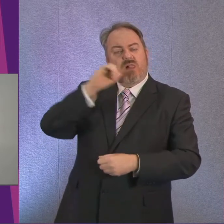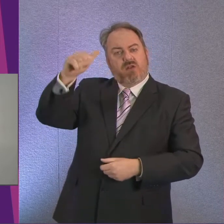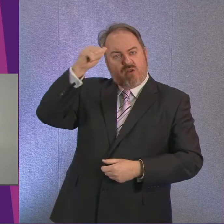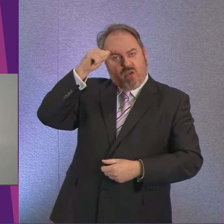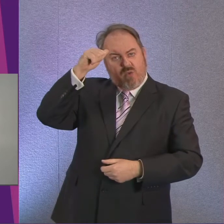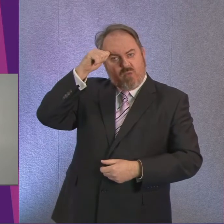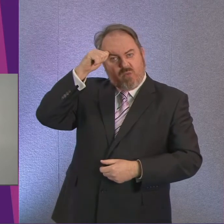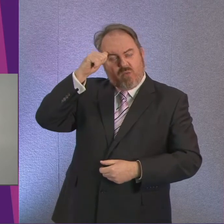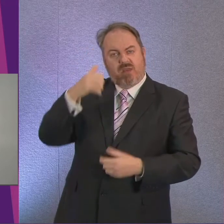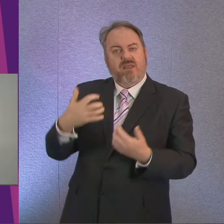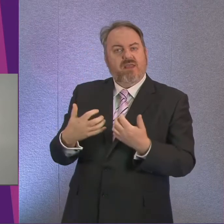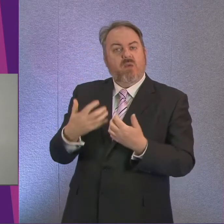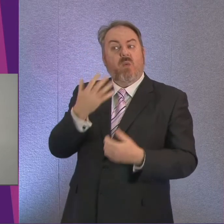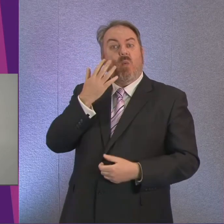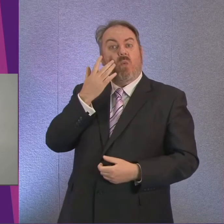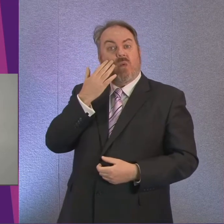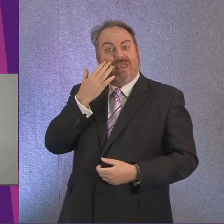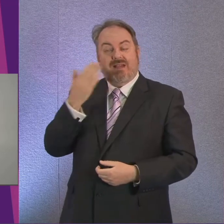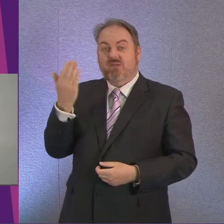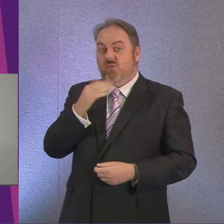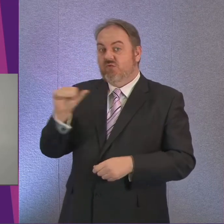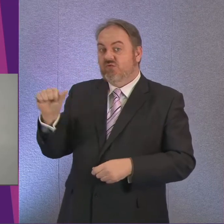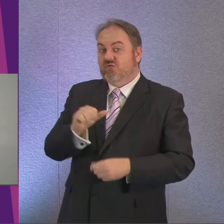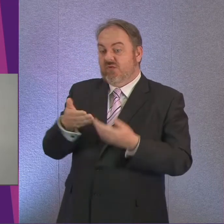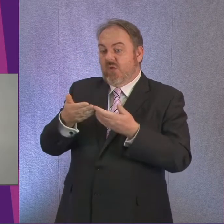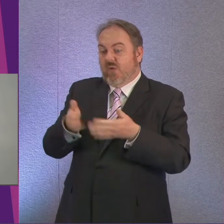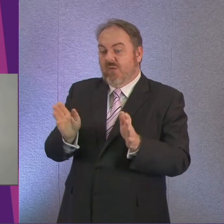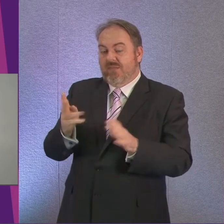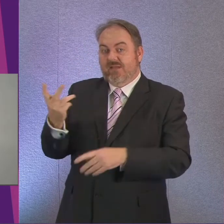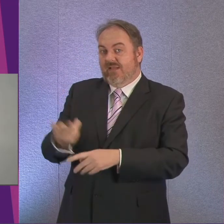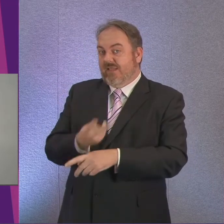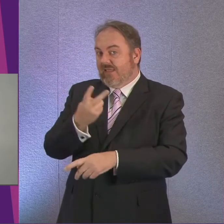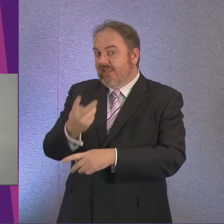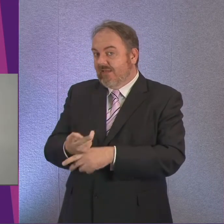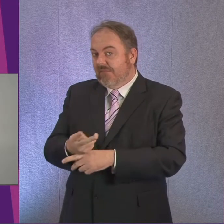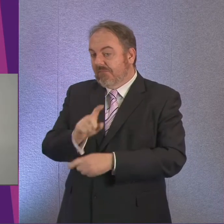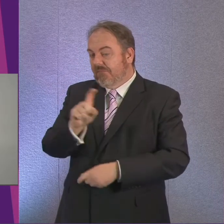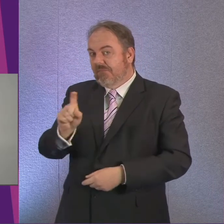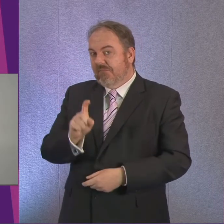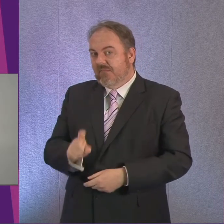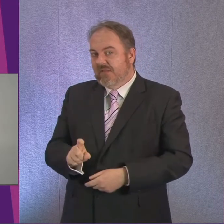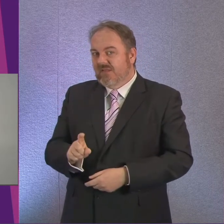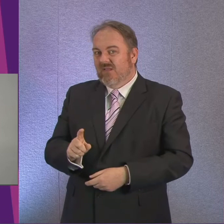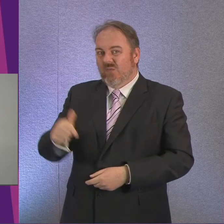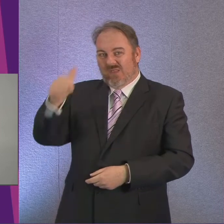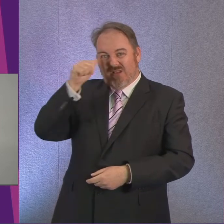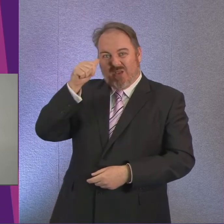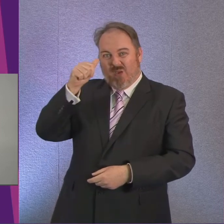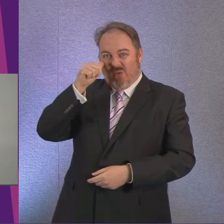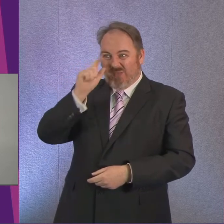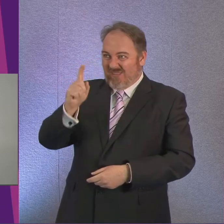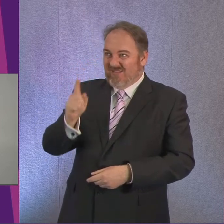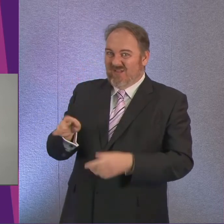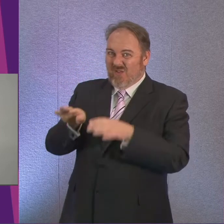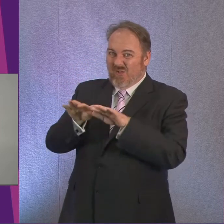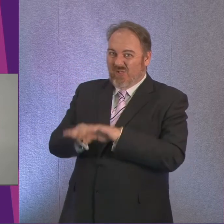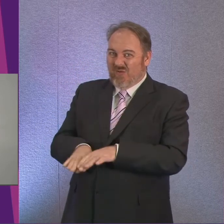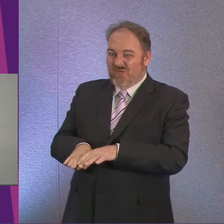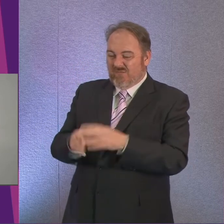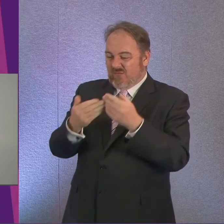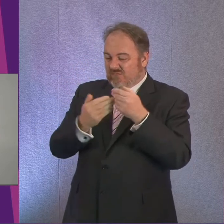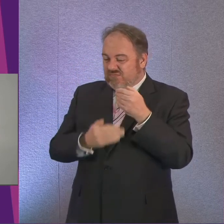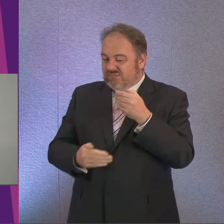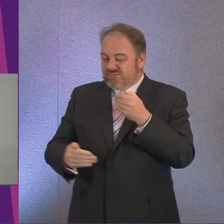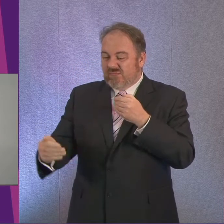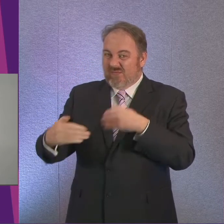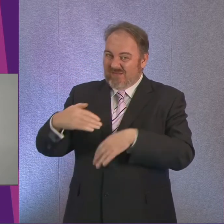how schools should open again? And given the negative impact on attainment that a lengthy closure could have, is it possible that schools